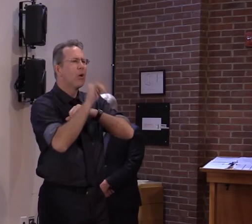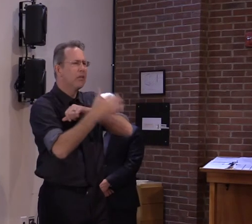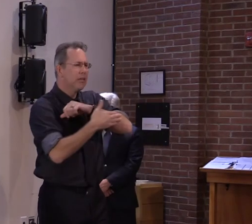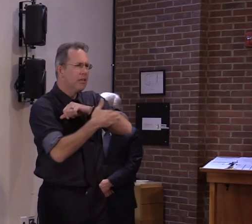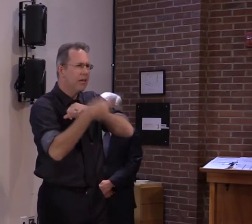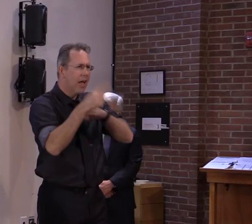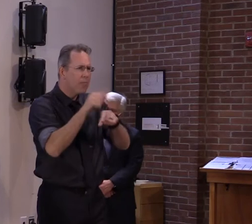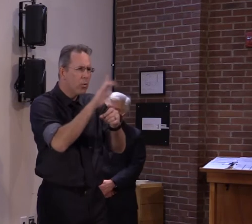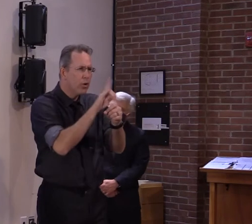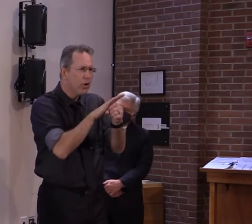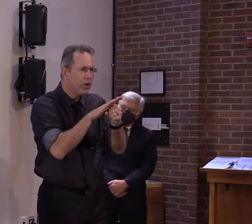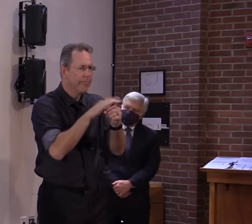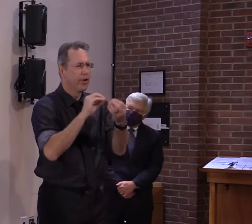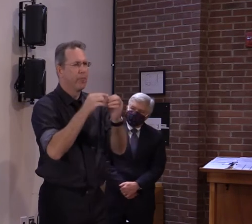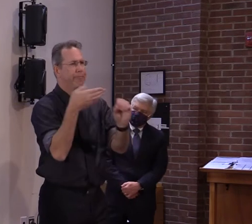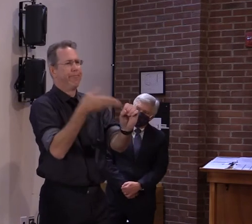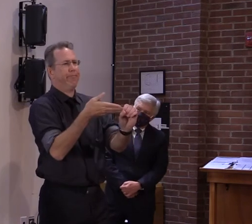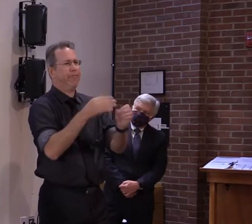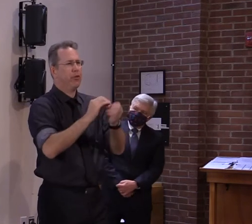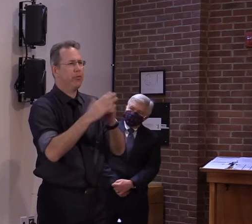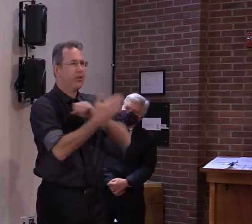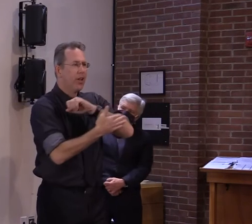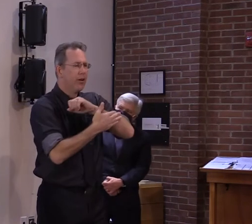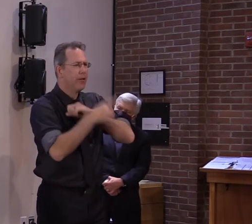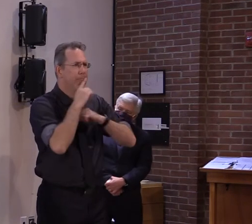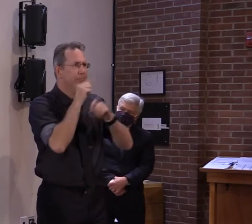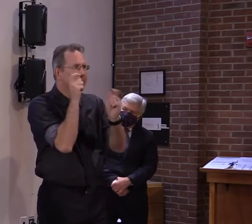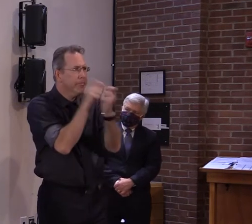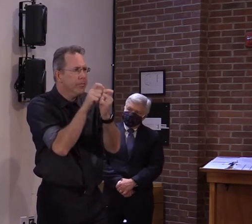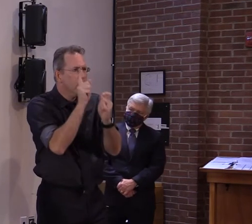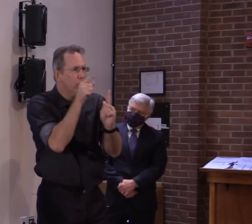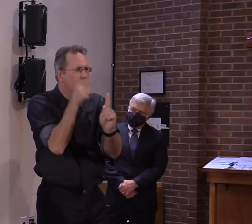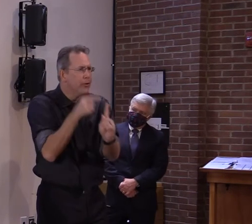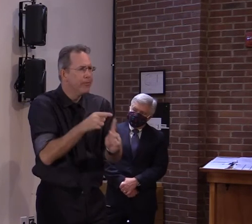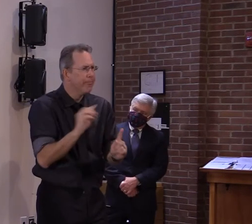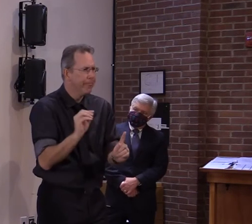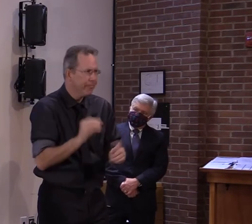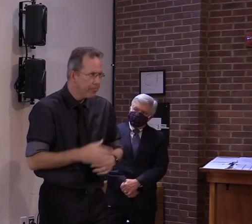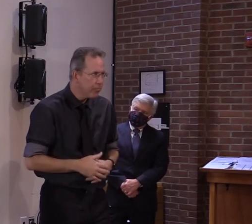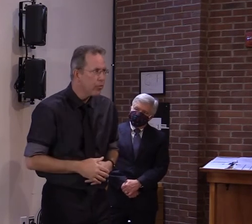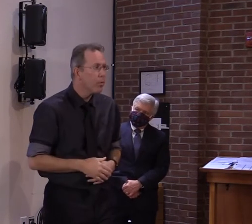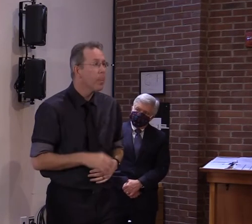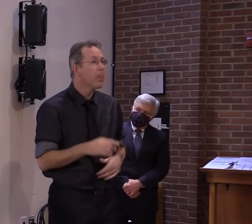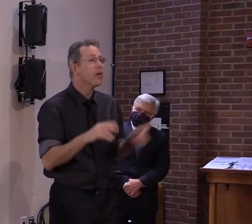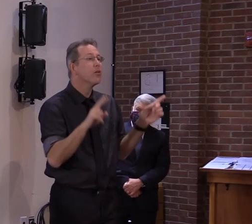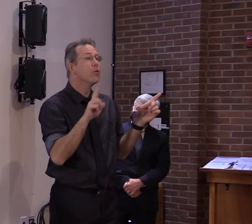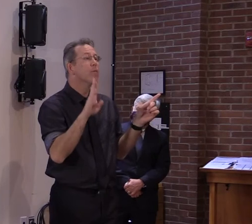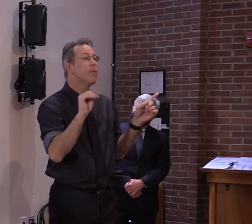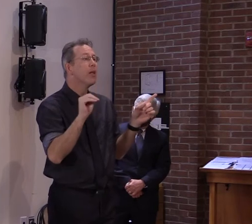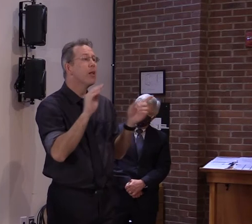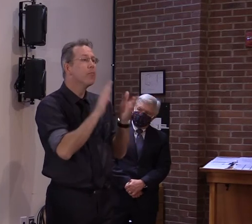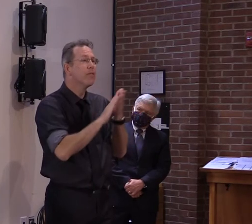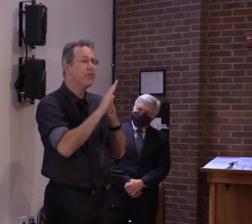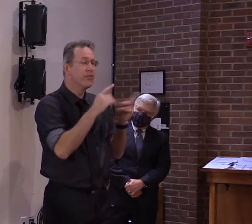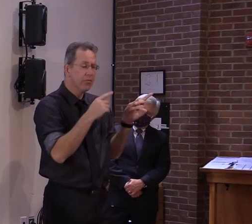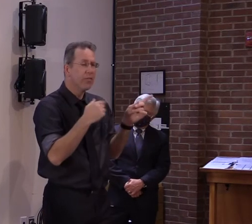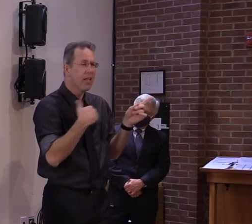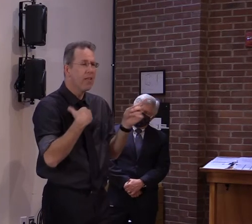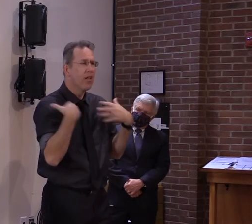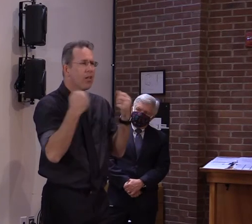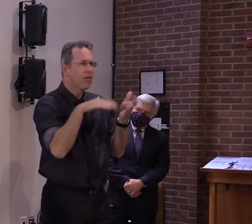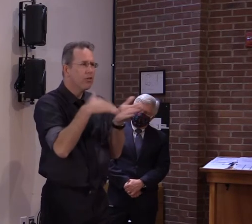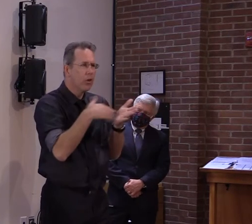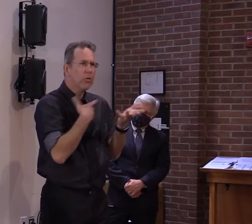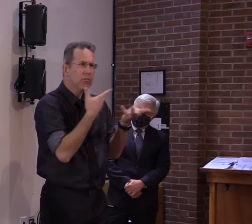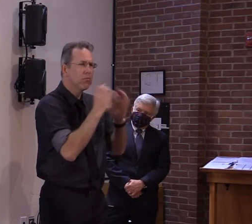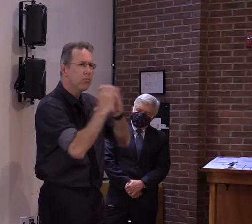staff work very closely with us and with our contact tracing, and They're usually a step ahead when